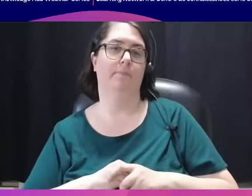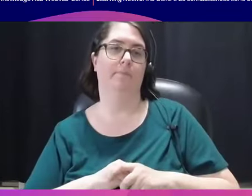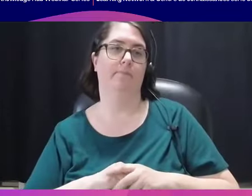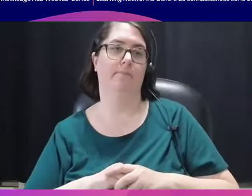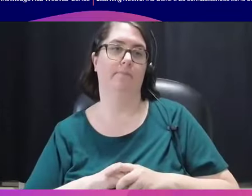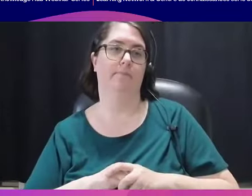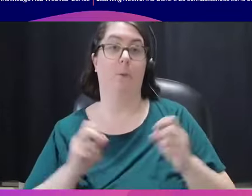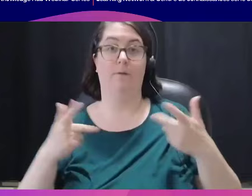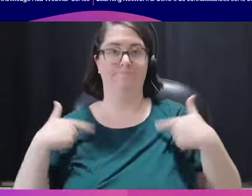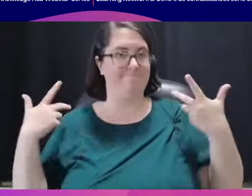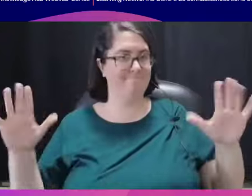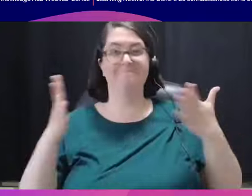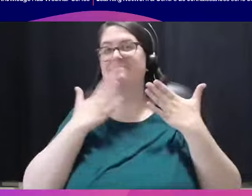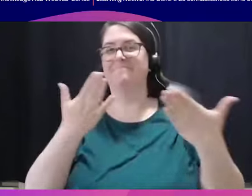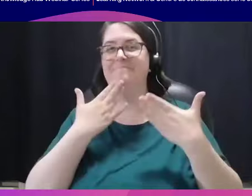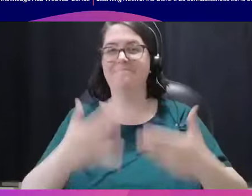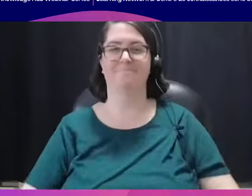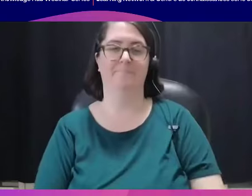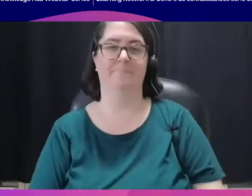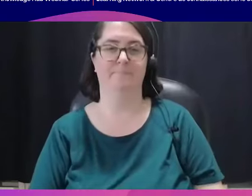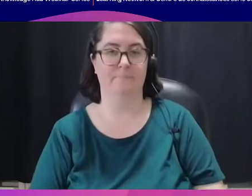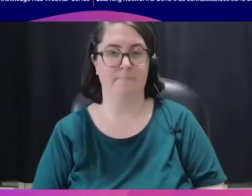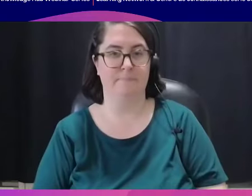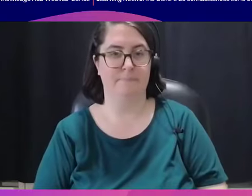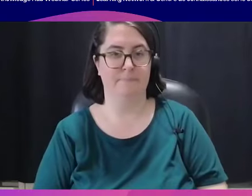And I am all done. Thank you all so much.